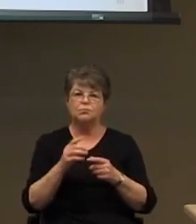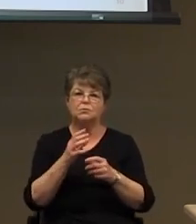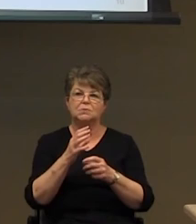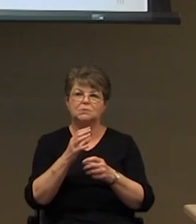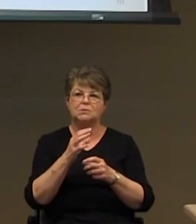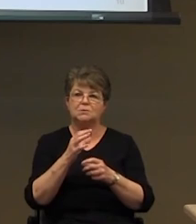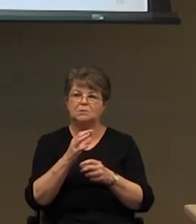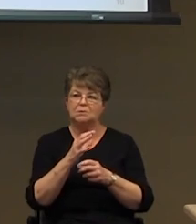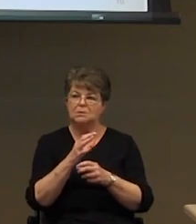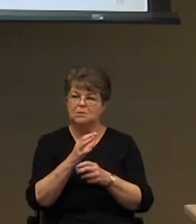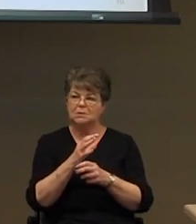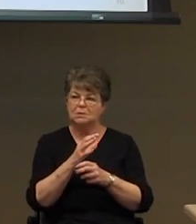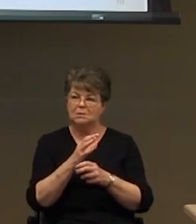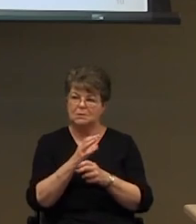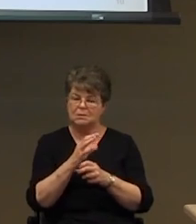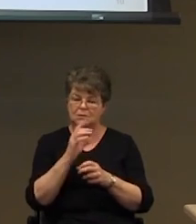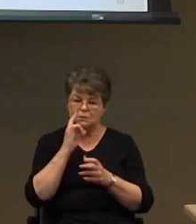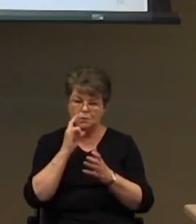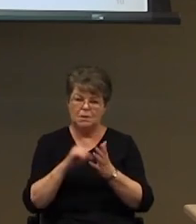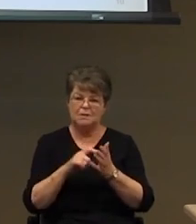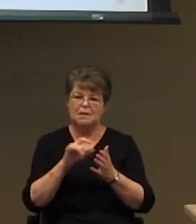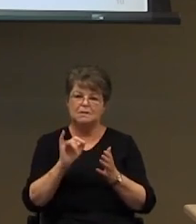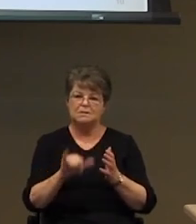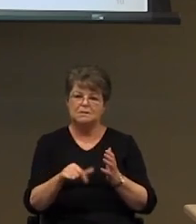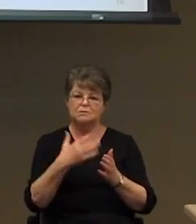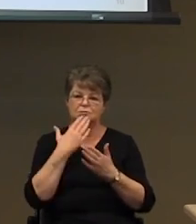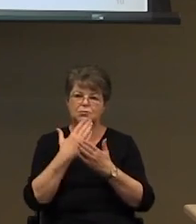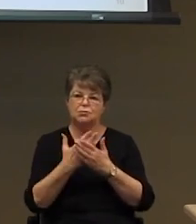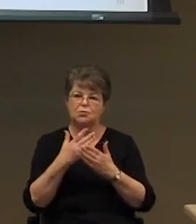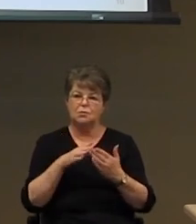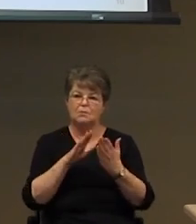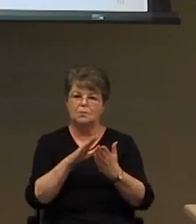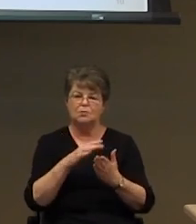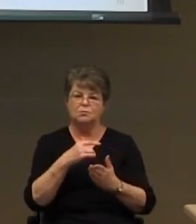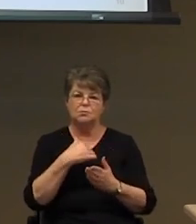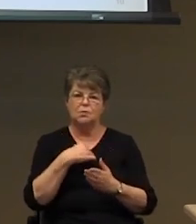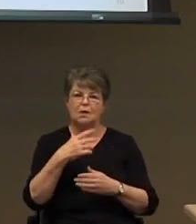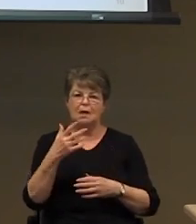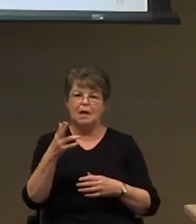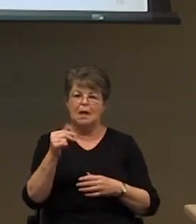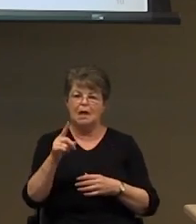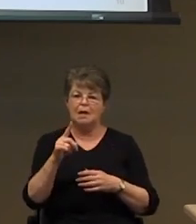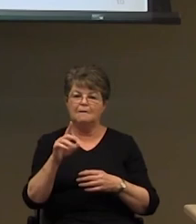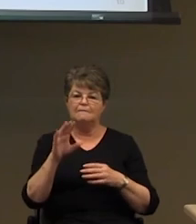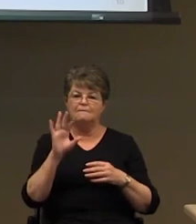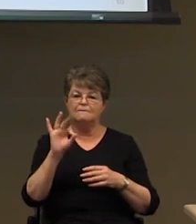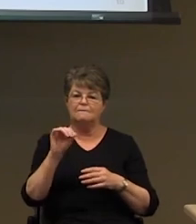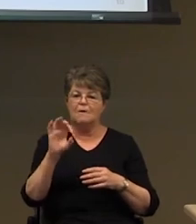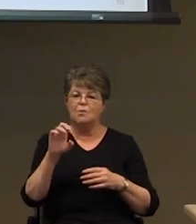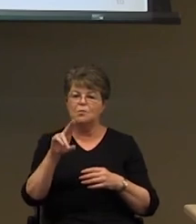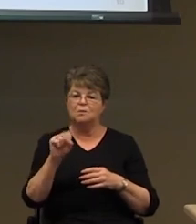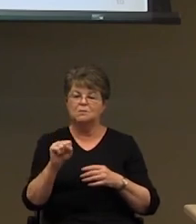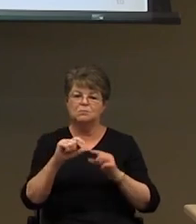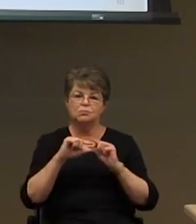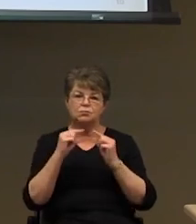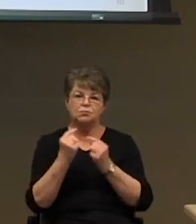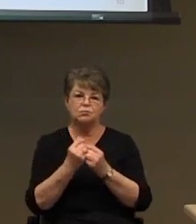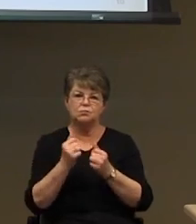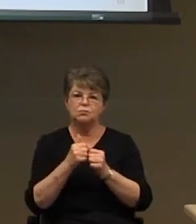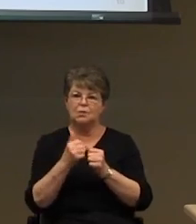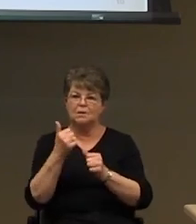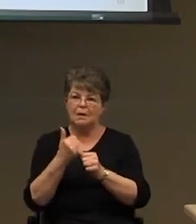get to yes and recognize that this is a good approach. In reality, we held focus groups with every single EDP, current